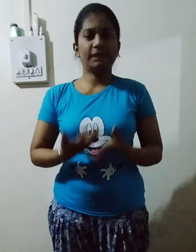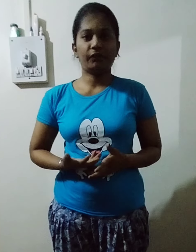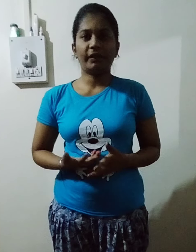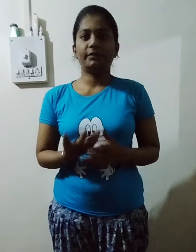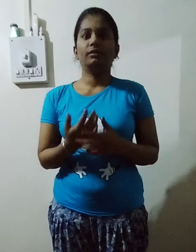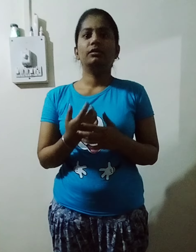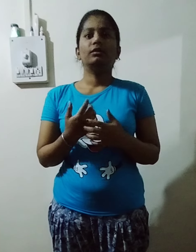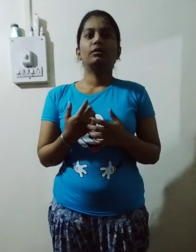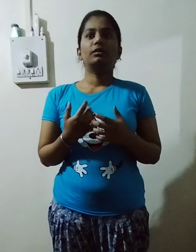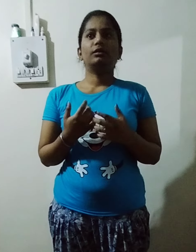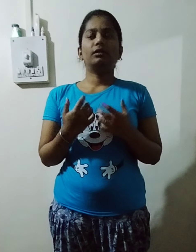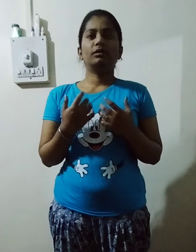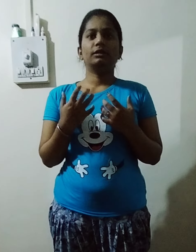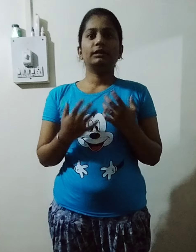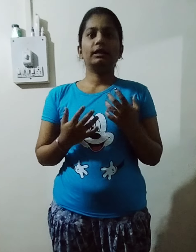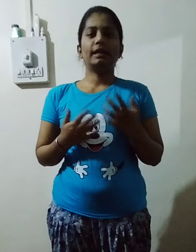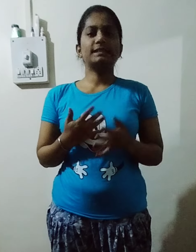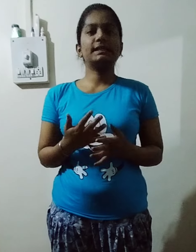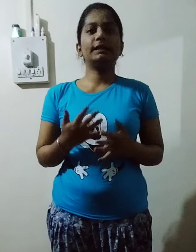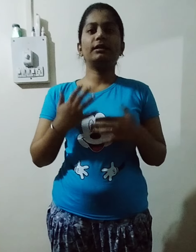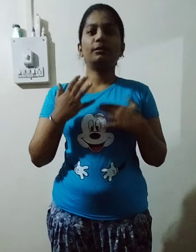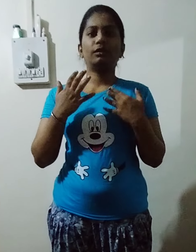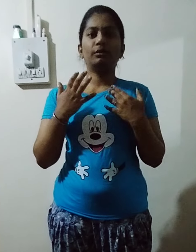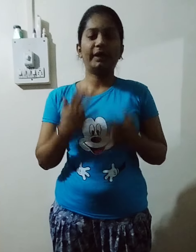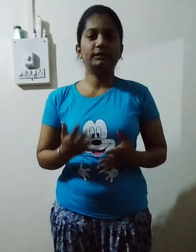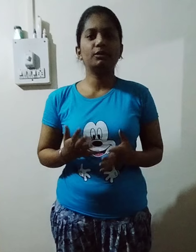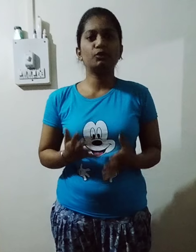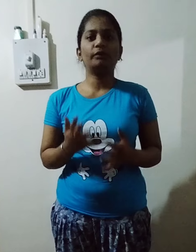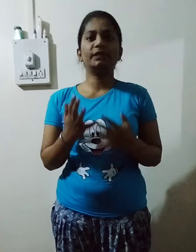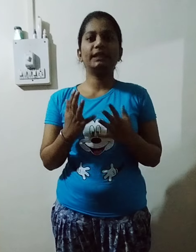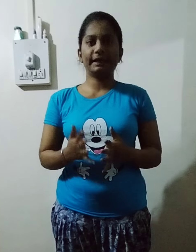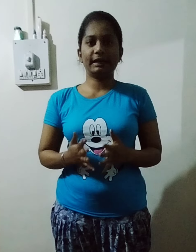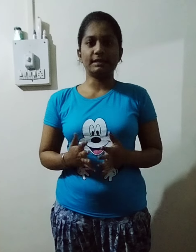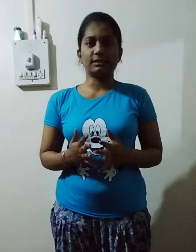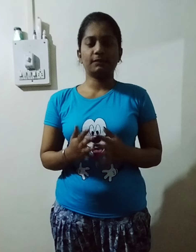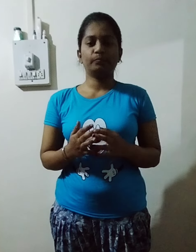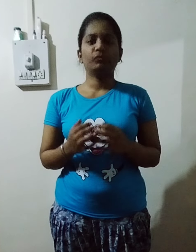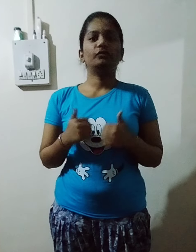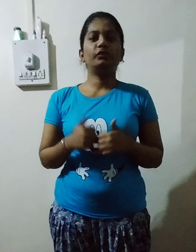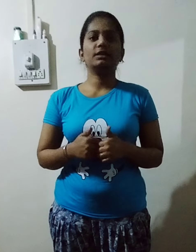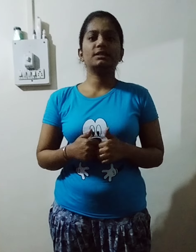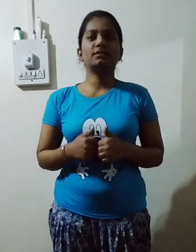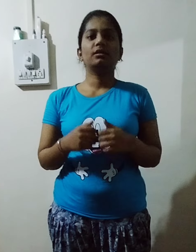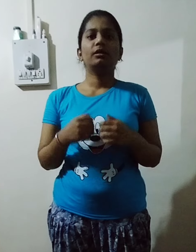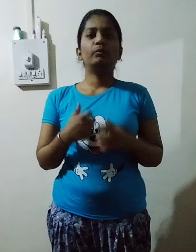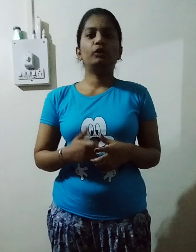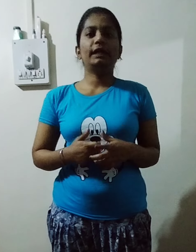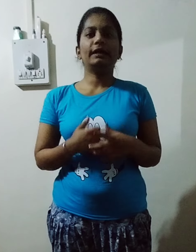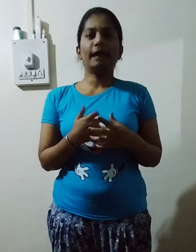sequent. uh, let's see the methods of the linked list. First, boolean